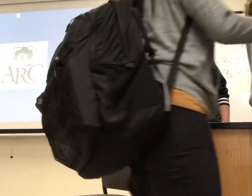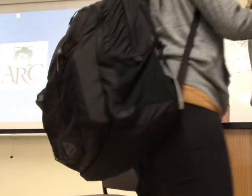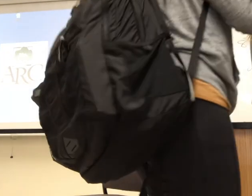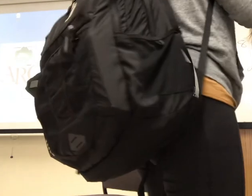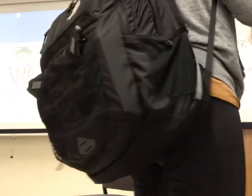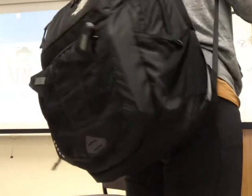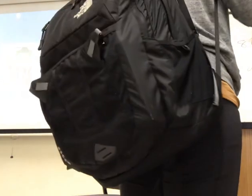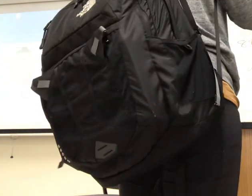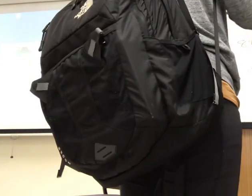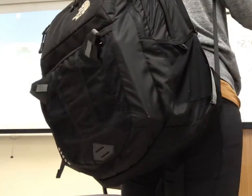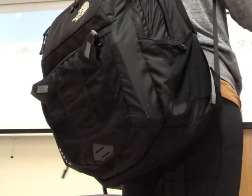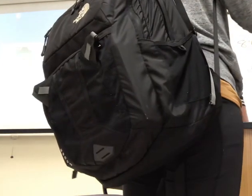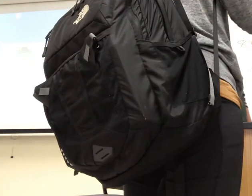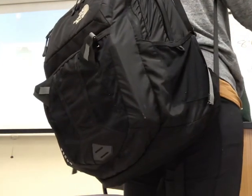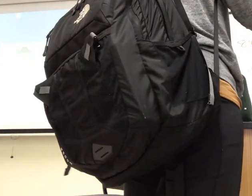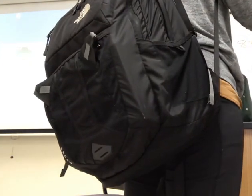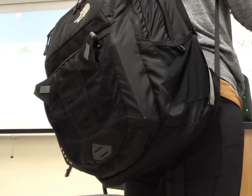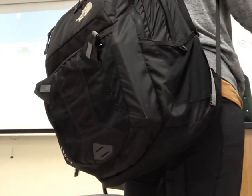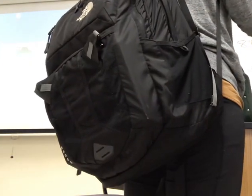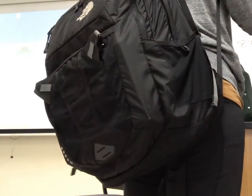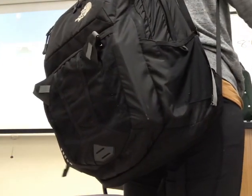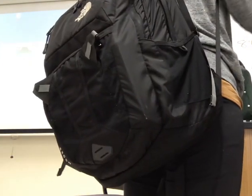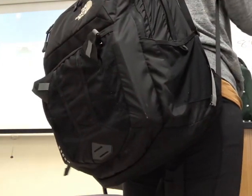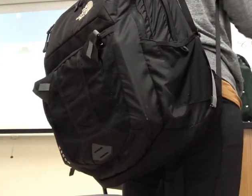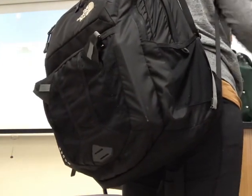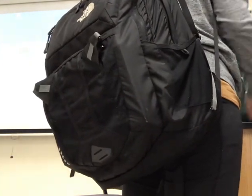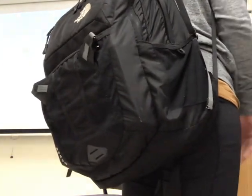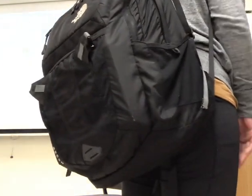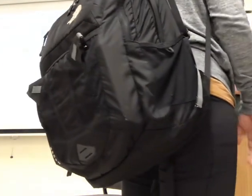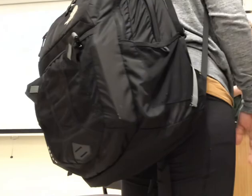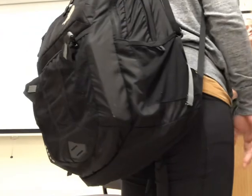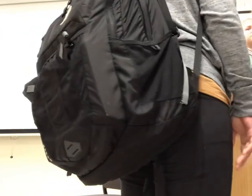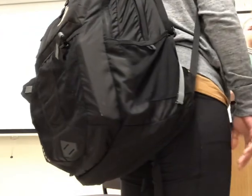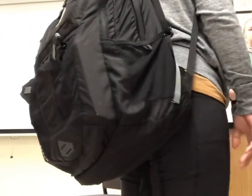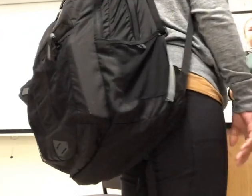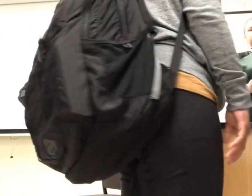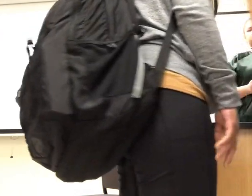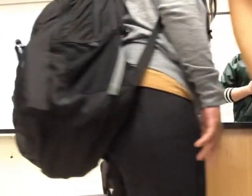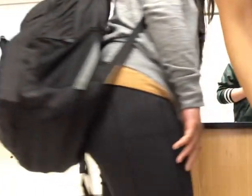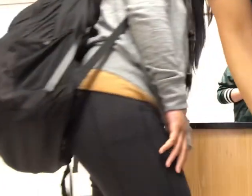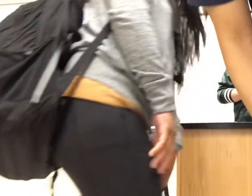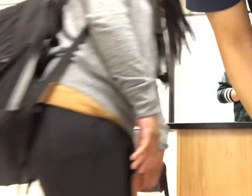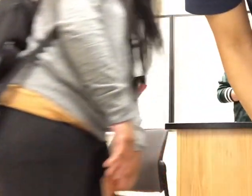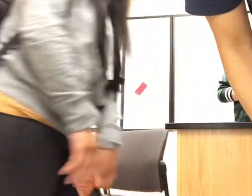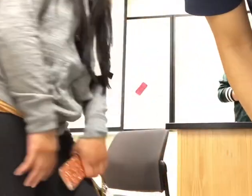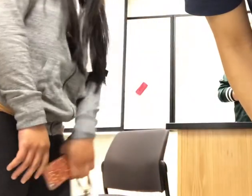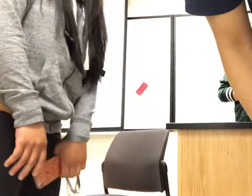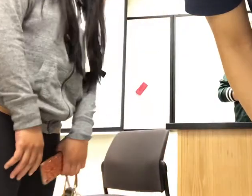this, but they work on other computers. Oh, okay. All right. Yeah. Thank you. If they don't work, let me know. I can post it. Okay.